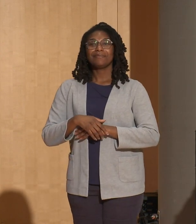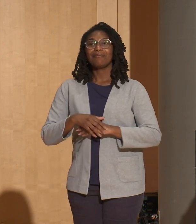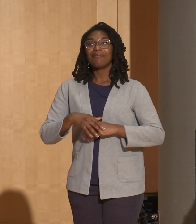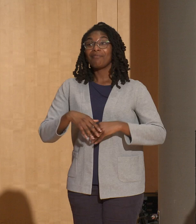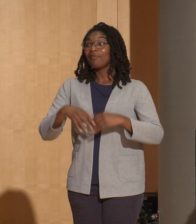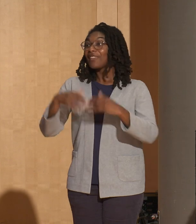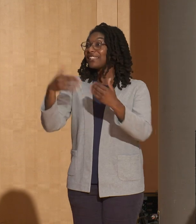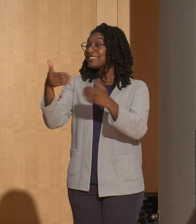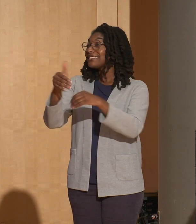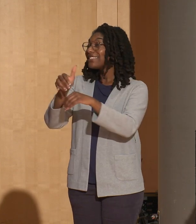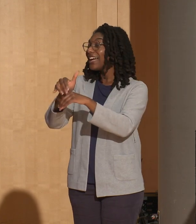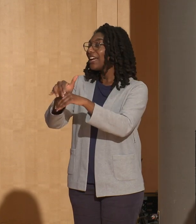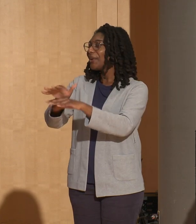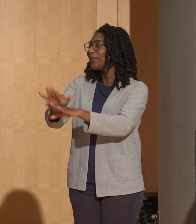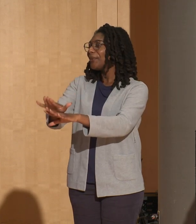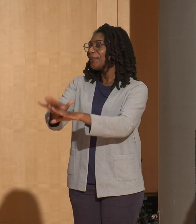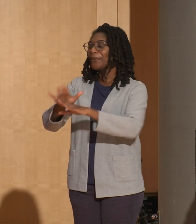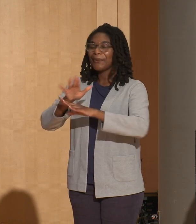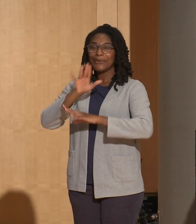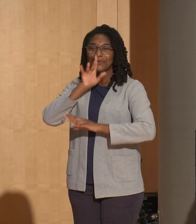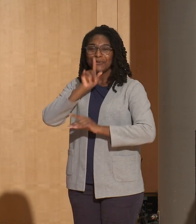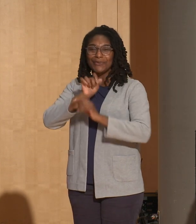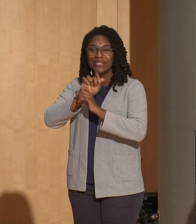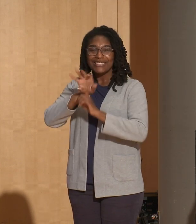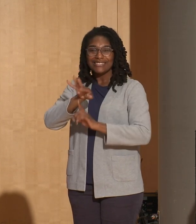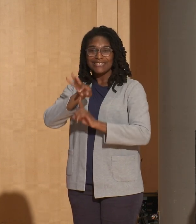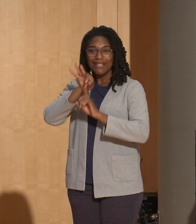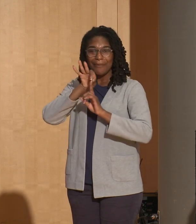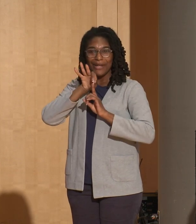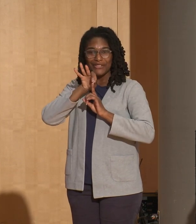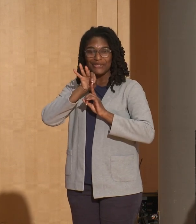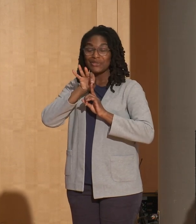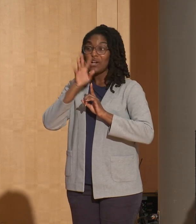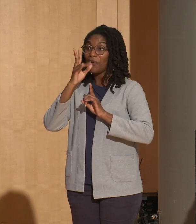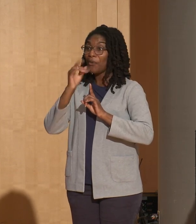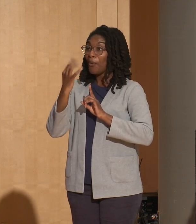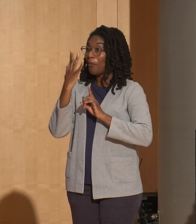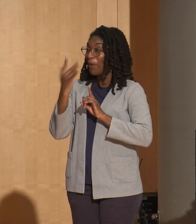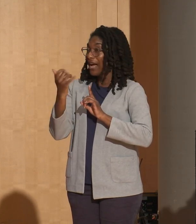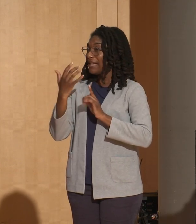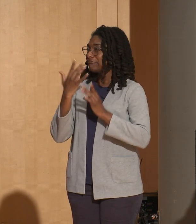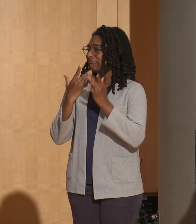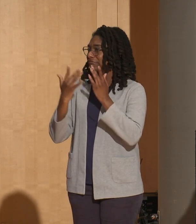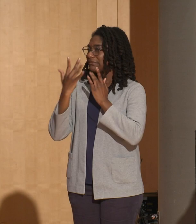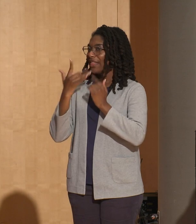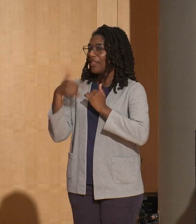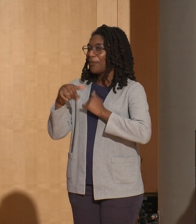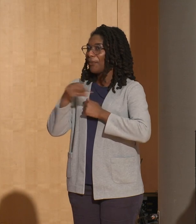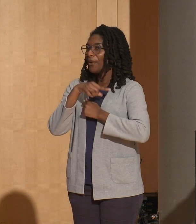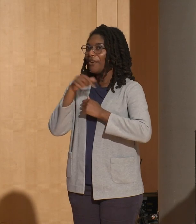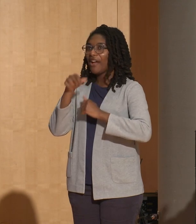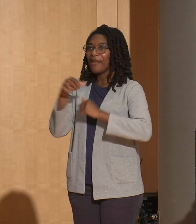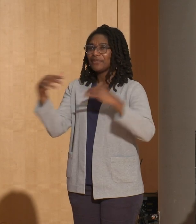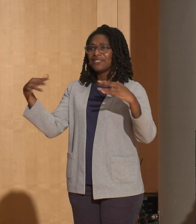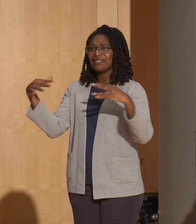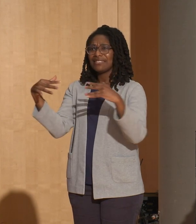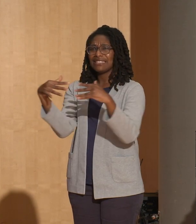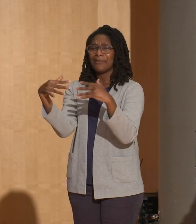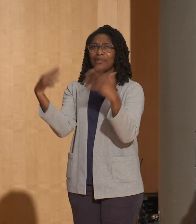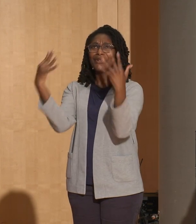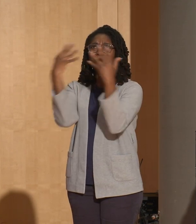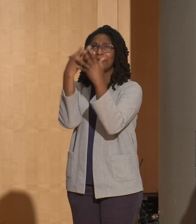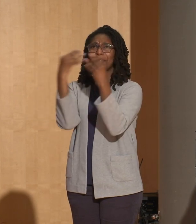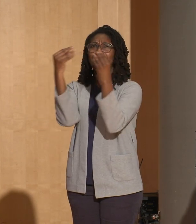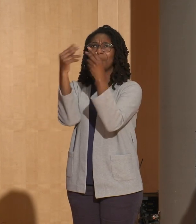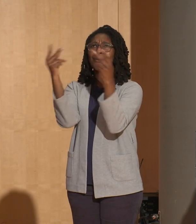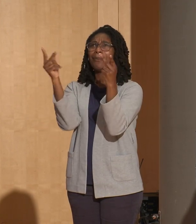So tonight is really very, very special. It's very rare that we are able to assemble in a beautiful